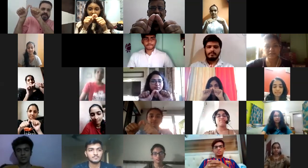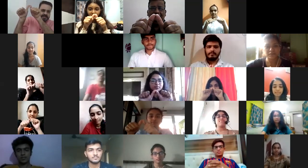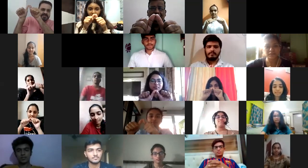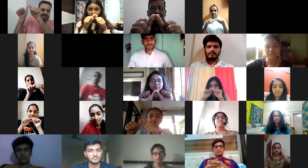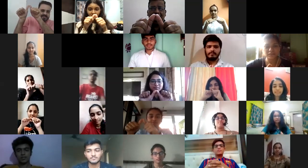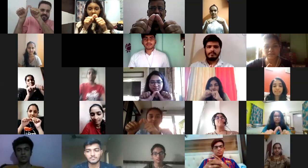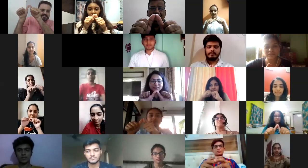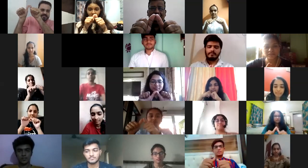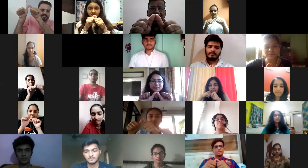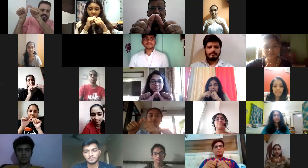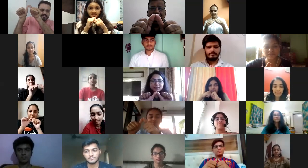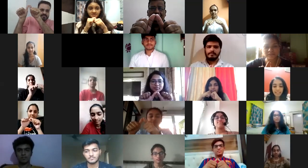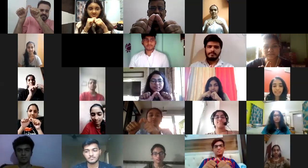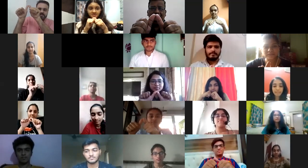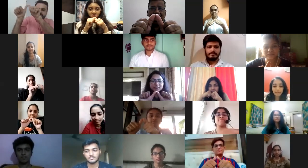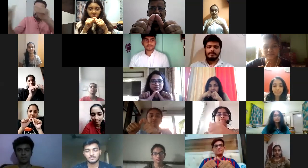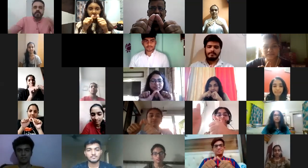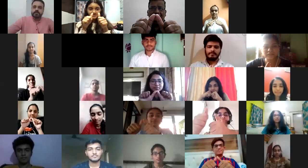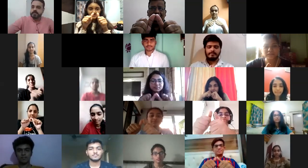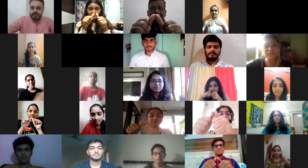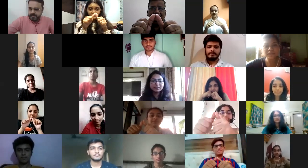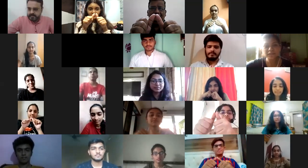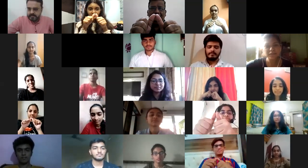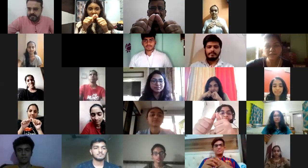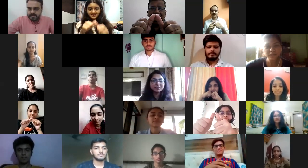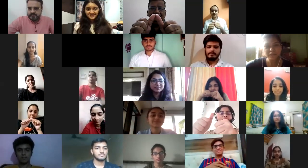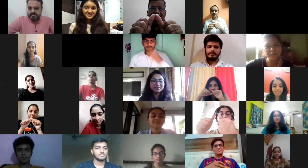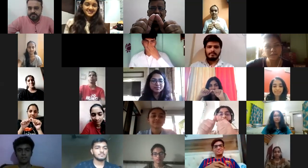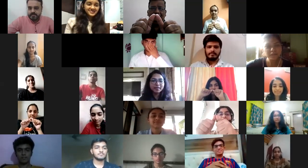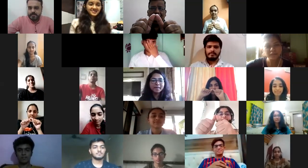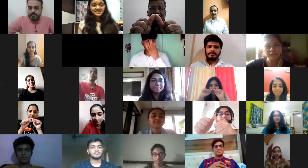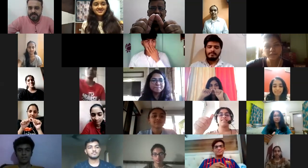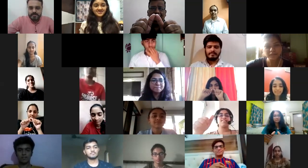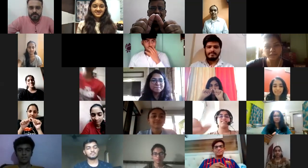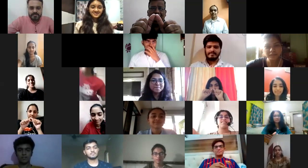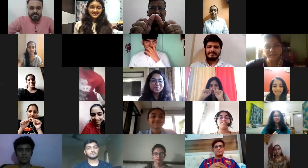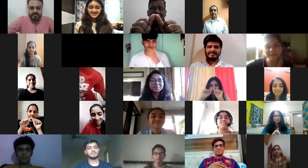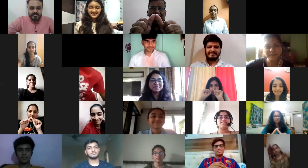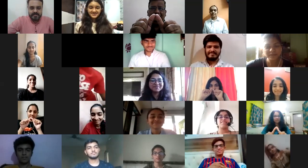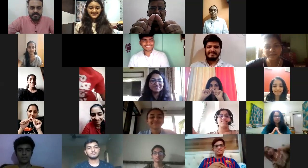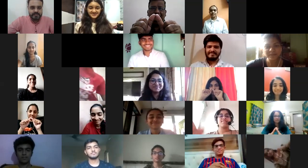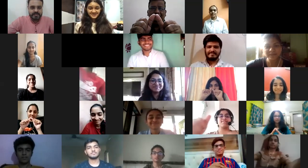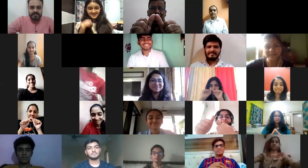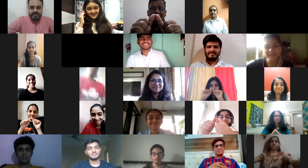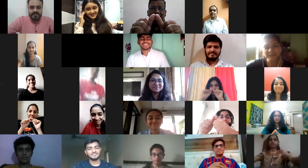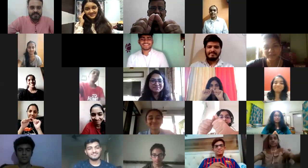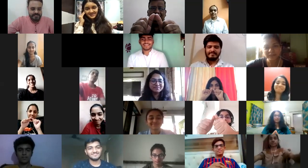agree? And you'll have to remember, because I'm going to ask you questions at the end of it.